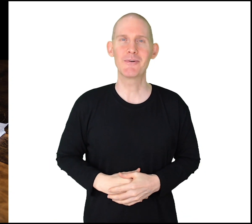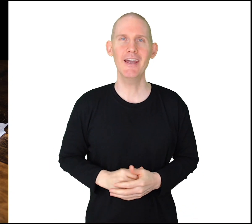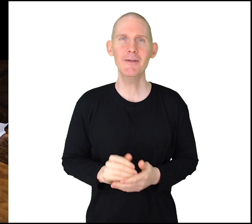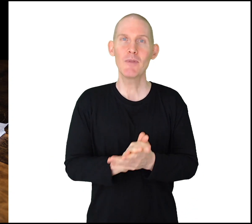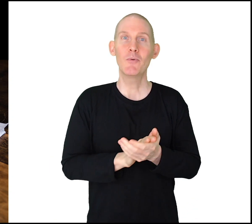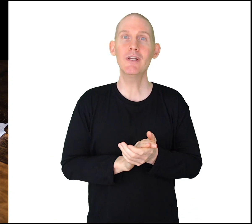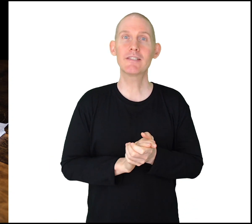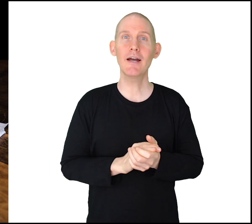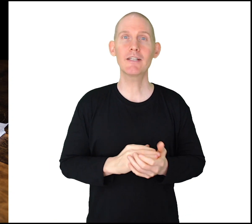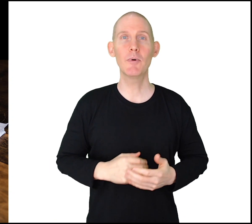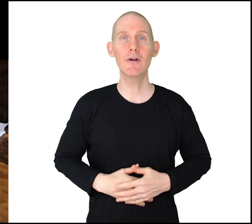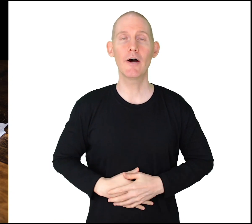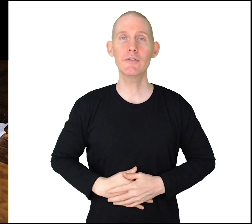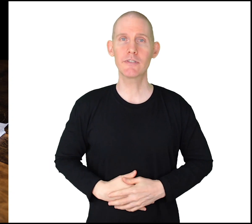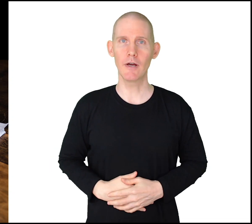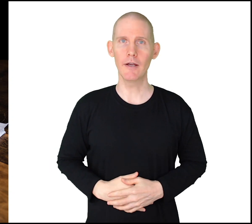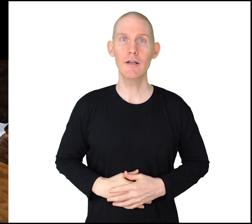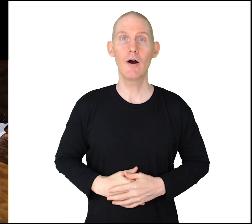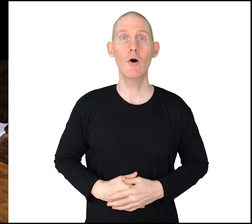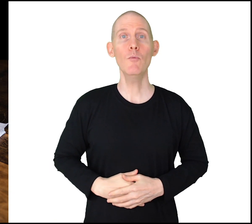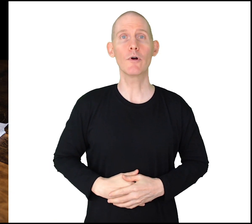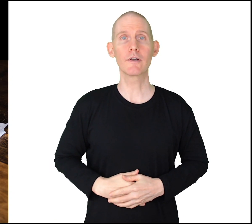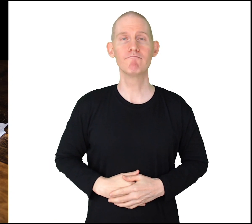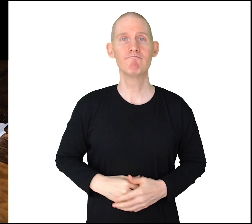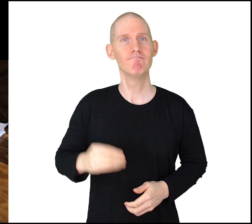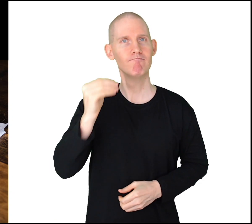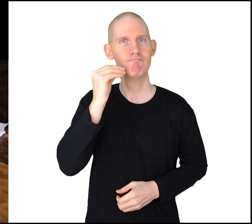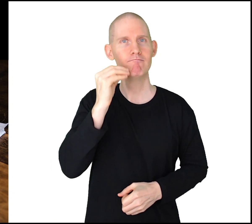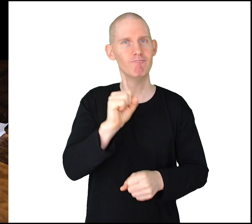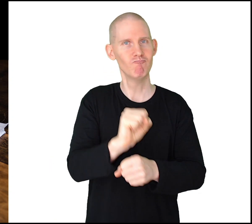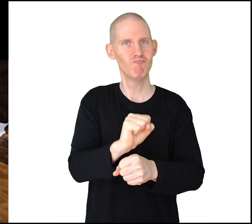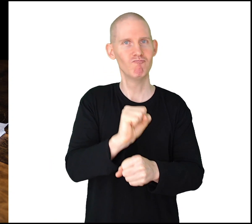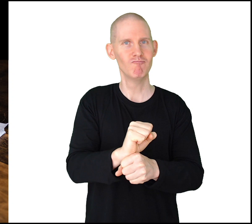Okay, we just talked about how to sign homework.